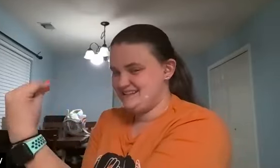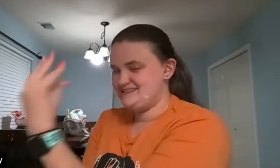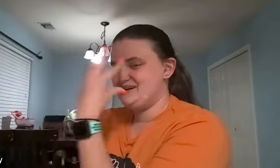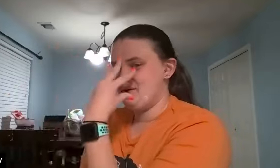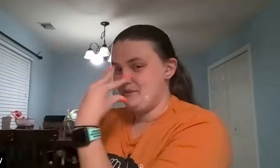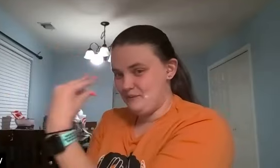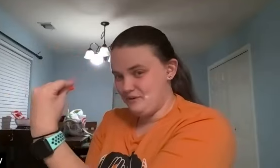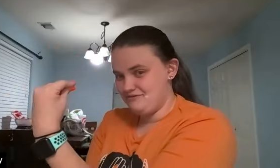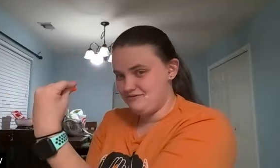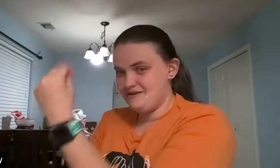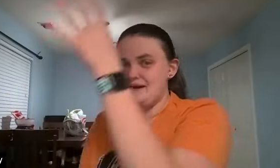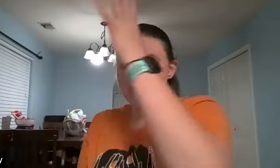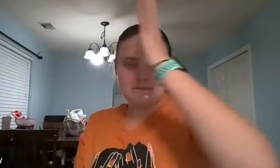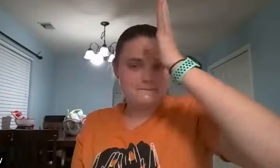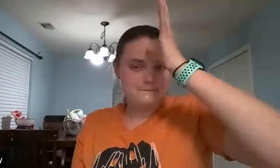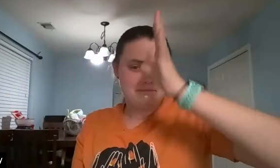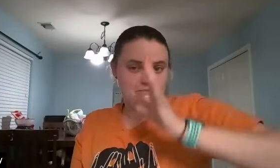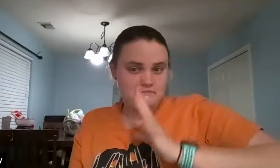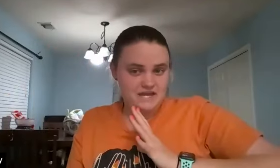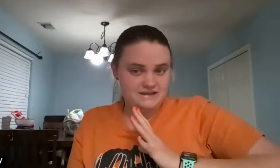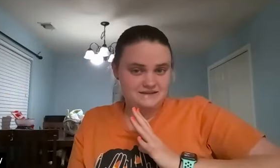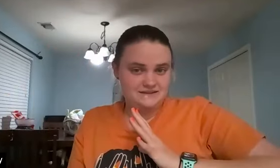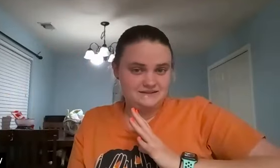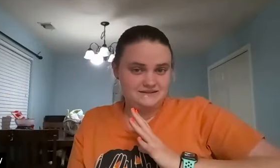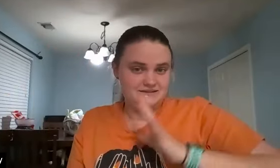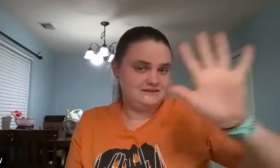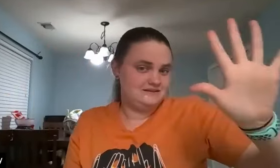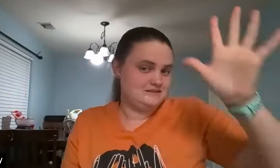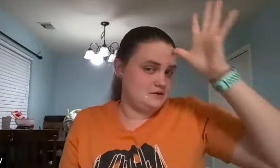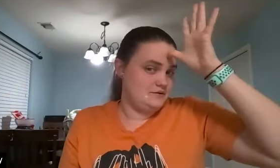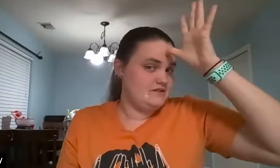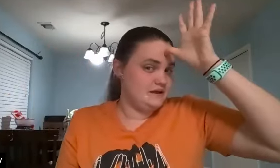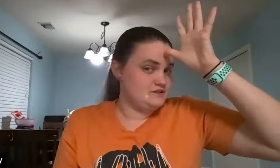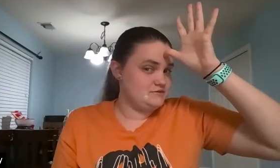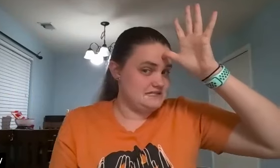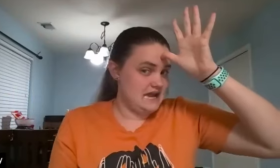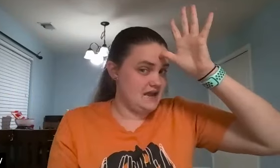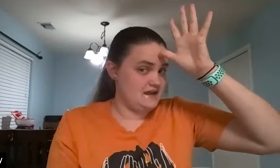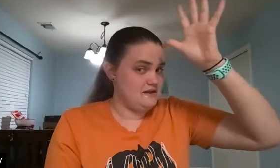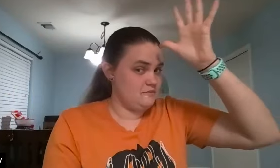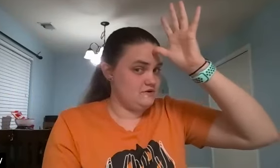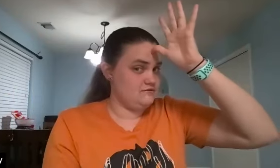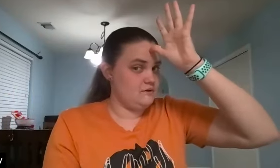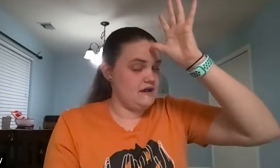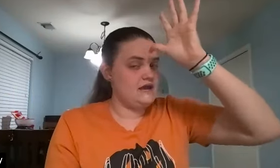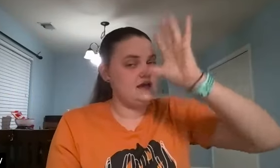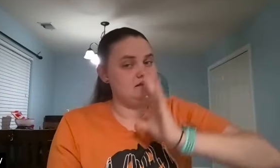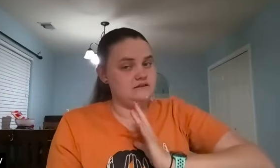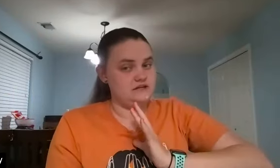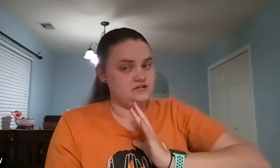it's wolf man. So like we do for dad, we do forehead and then our